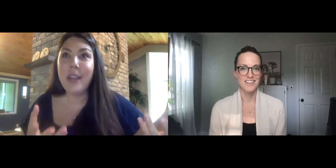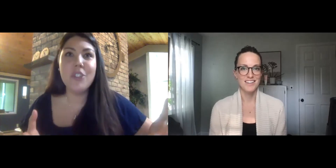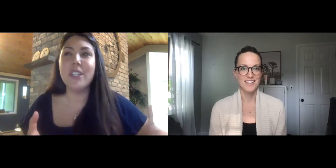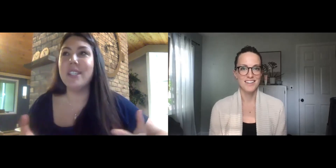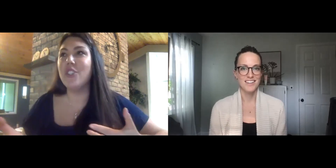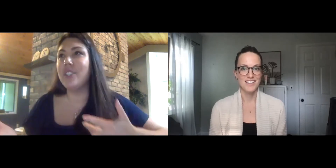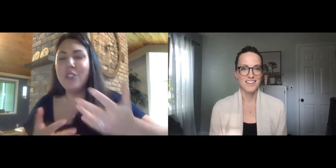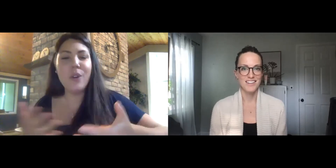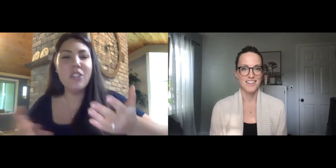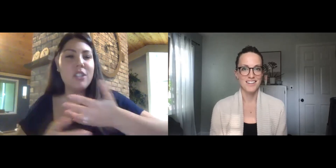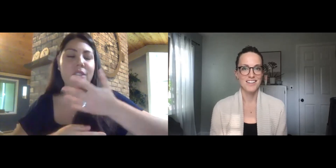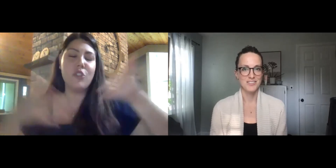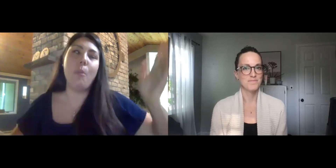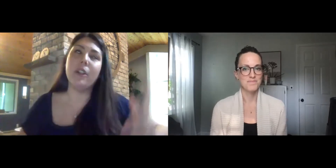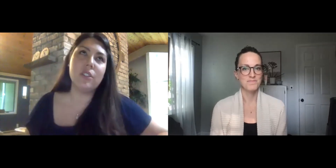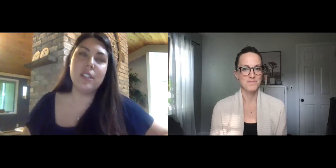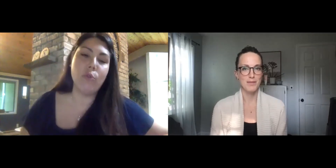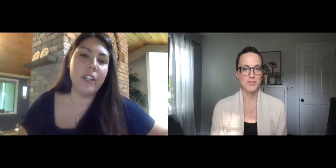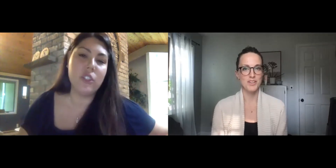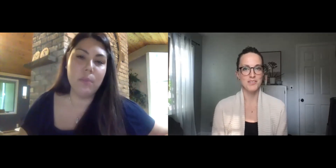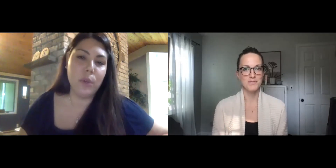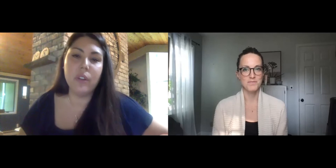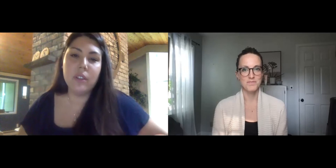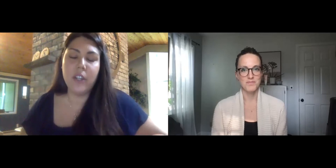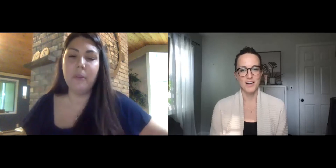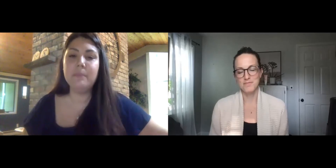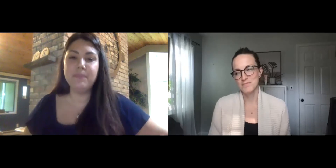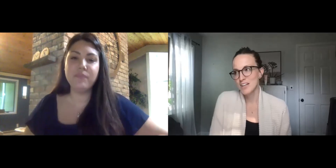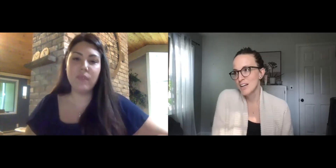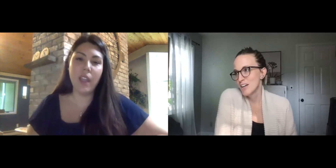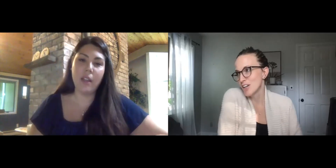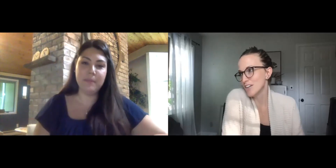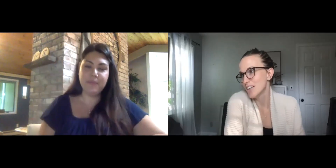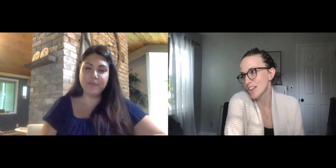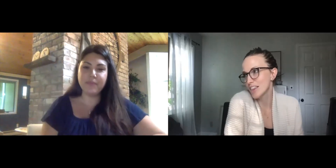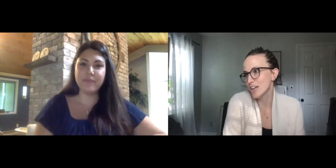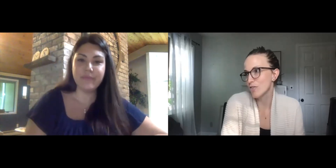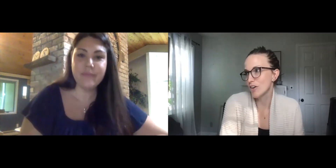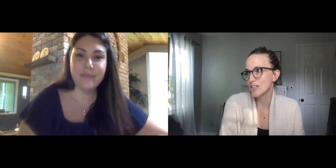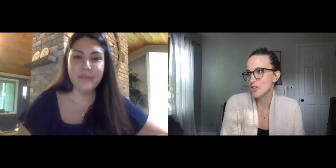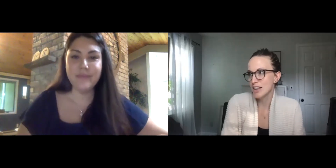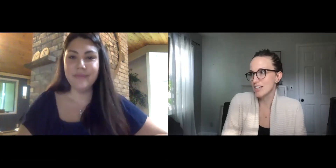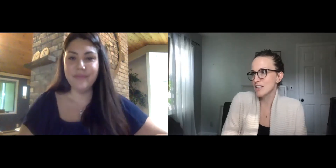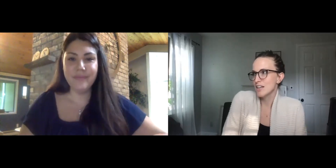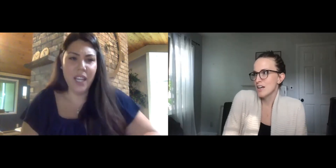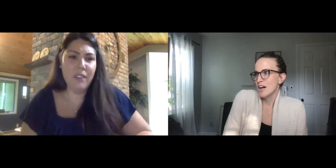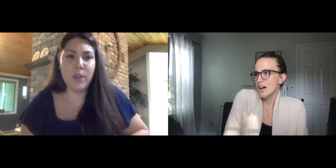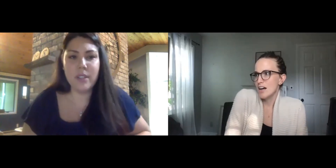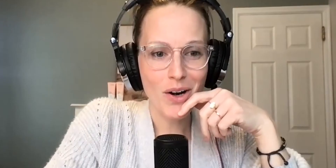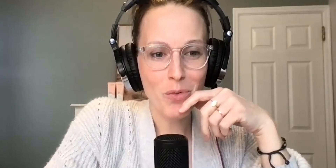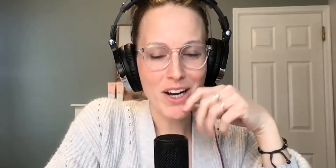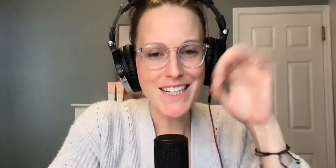other languages, and just, you know, it's just, there's so much, it's so rich and beautiful, you know? Good. Thank you for answering that. Yeah,